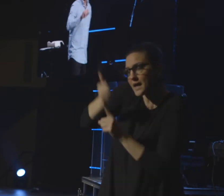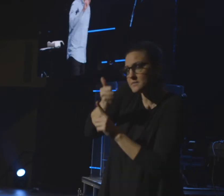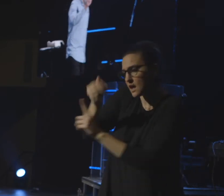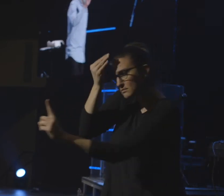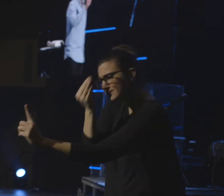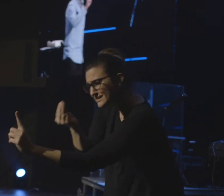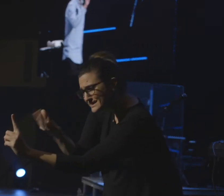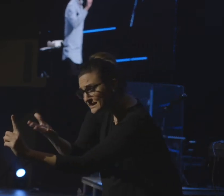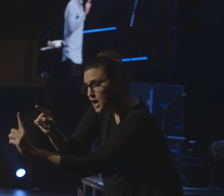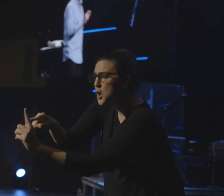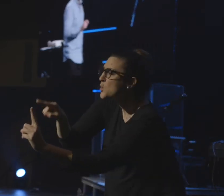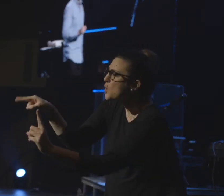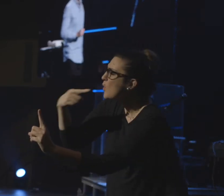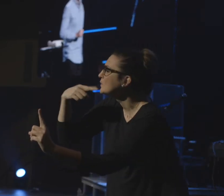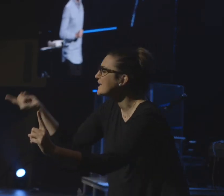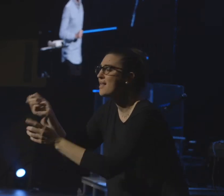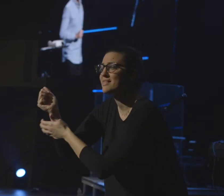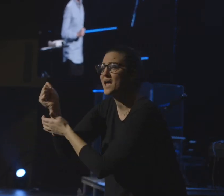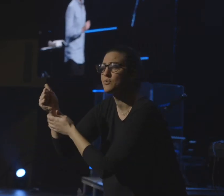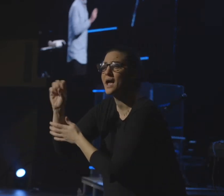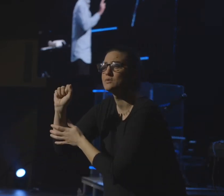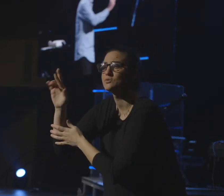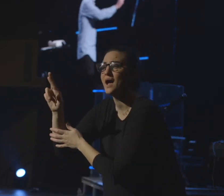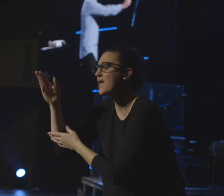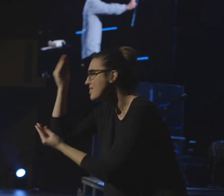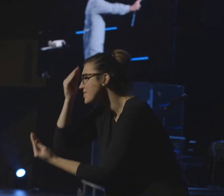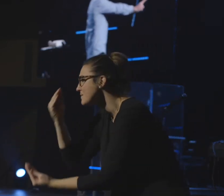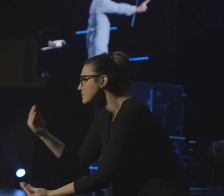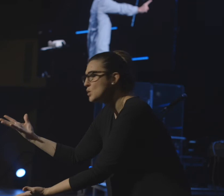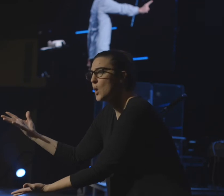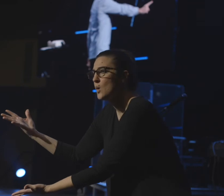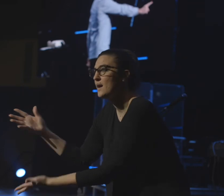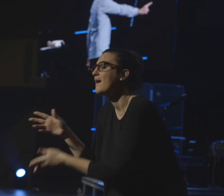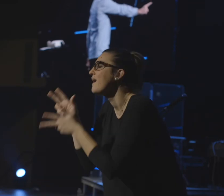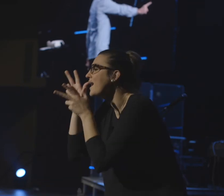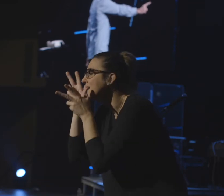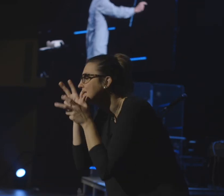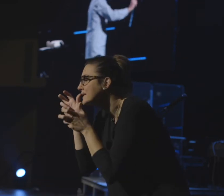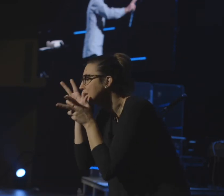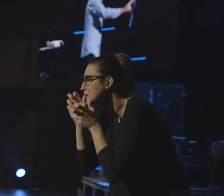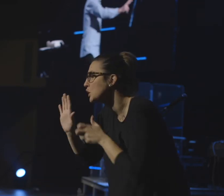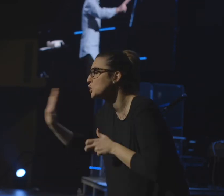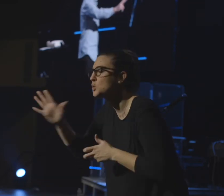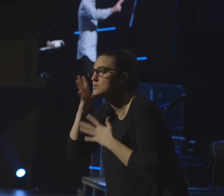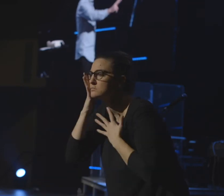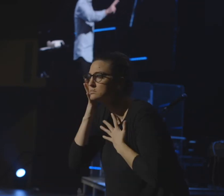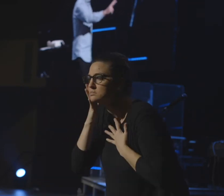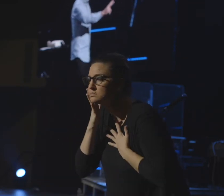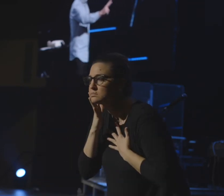Sarah and tell them this. I hear your misery, and I see